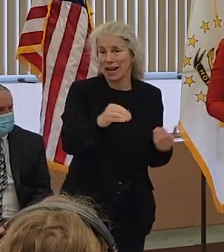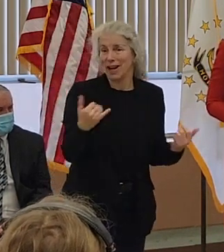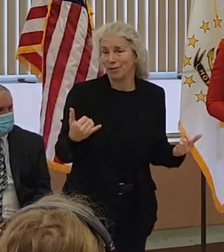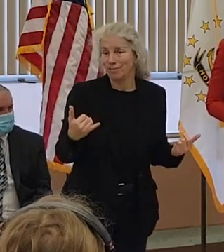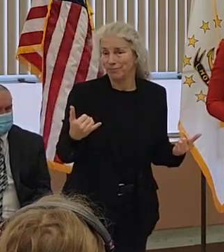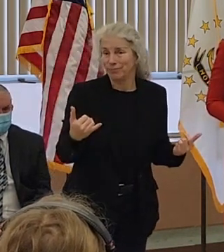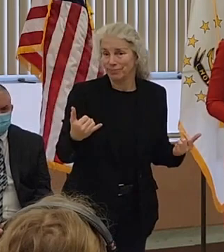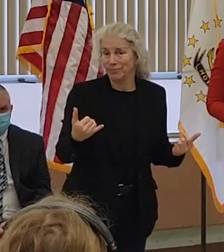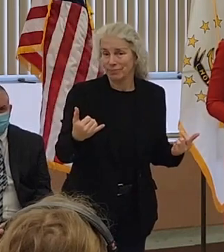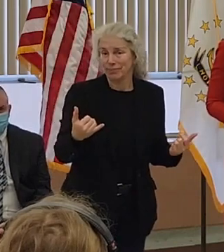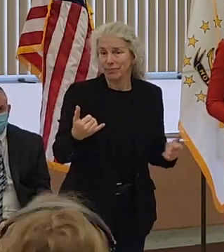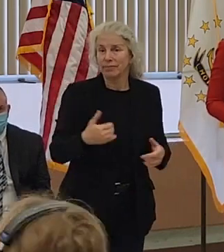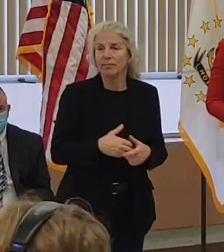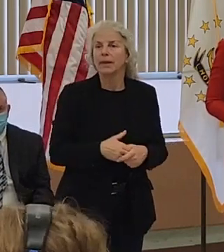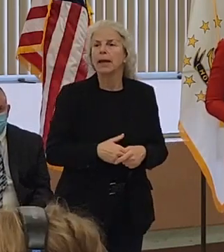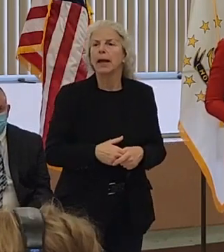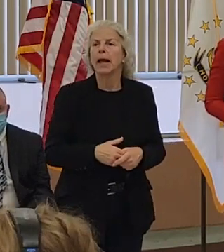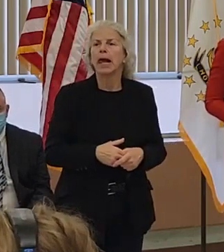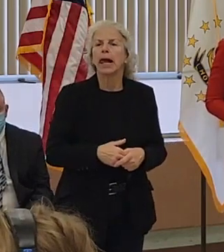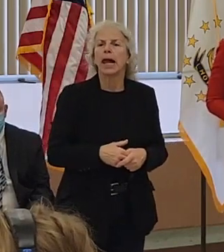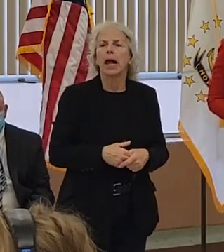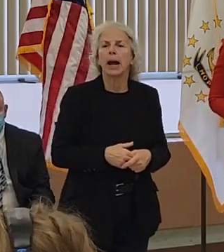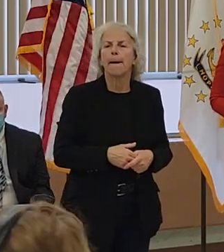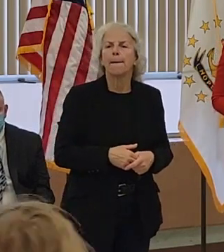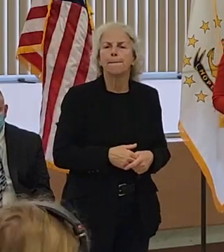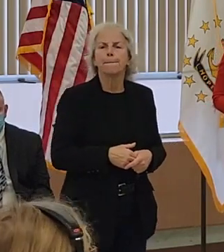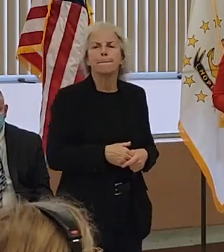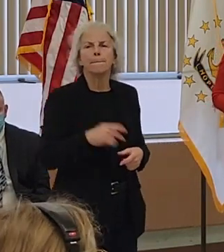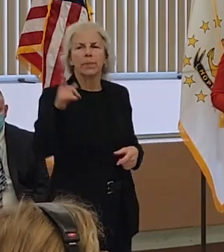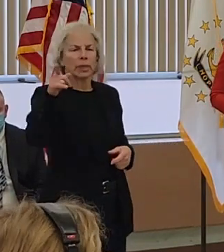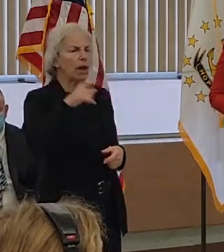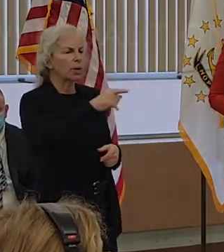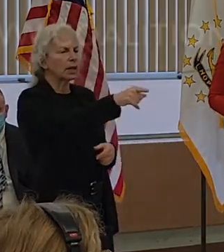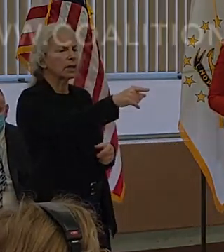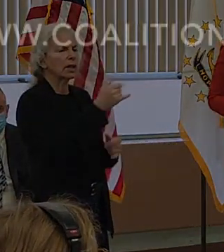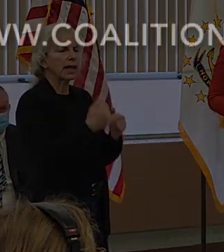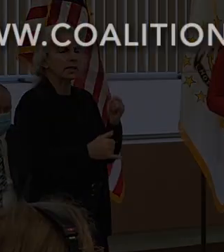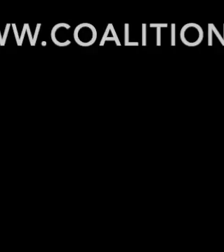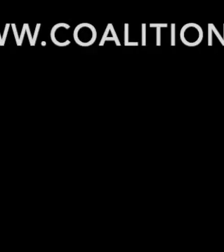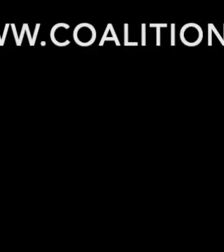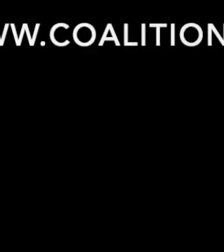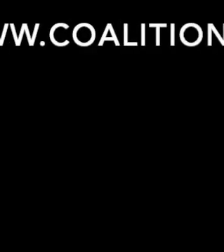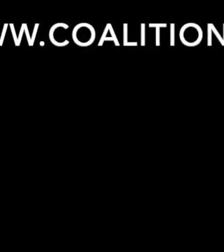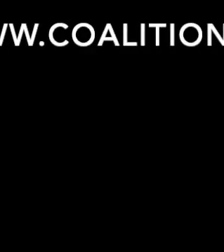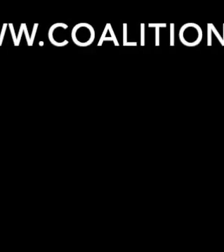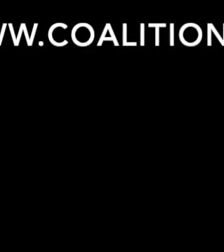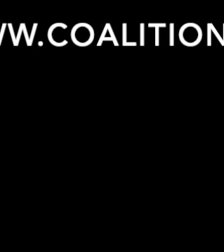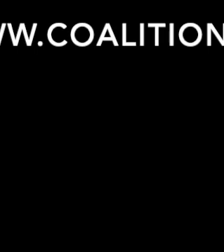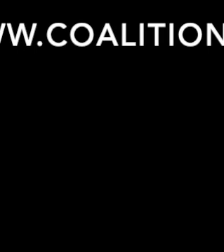we'll continue to follow. All right, last question, Michael. Pat, we just got to get to Michael. Okay.